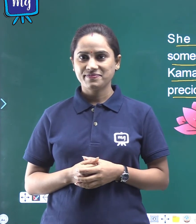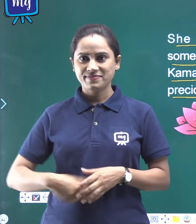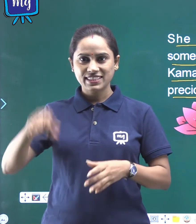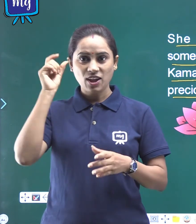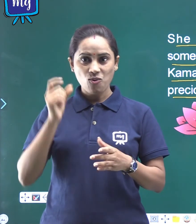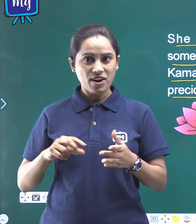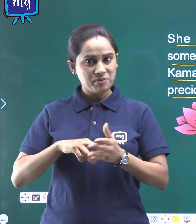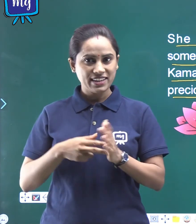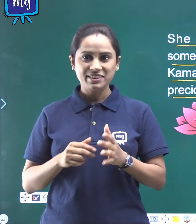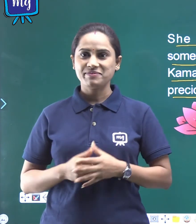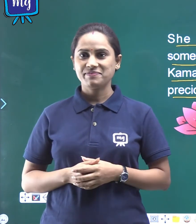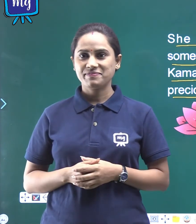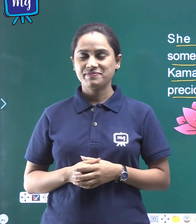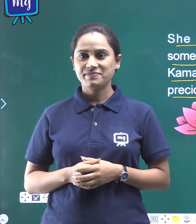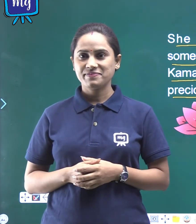Word meaning